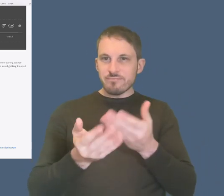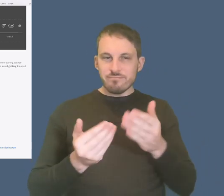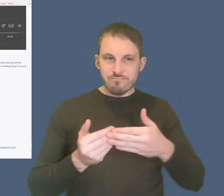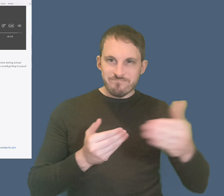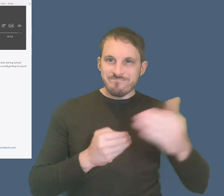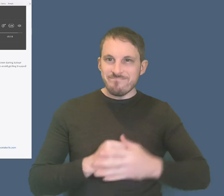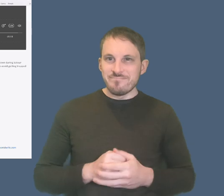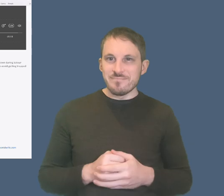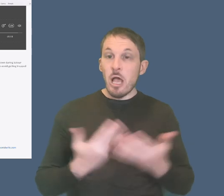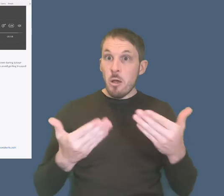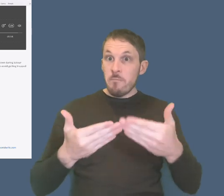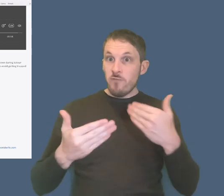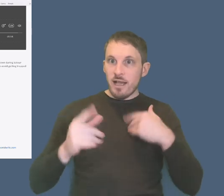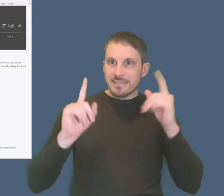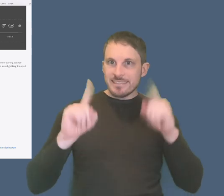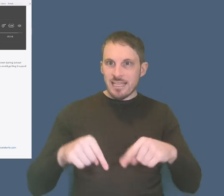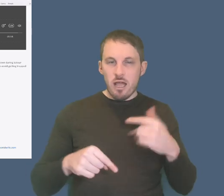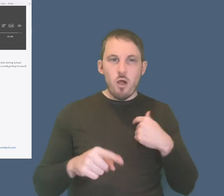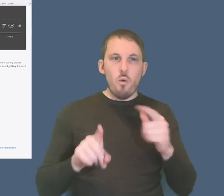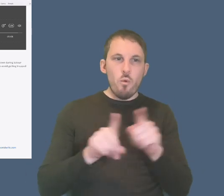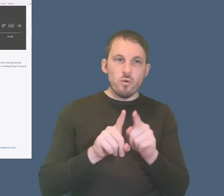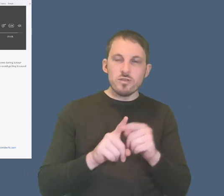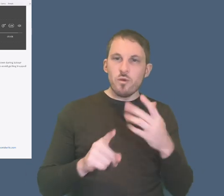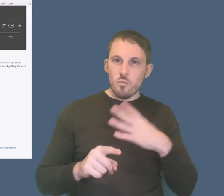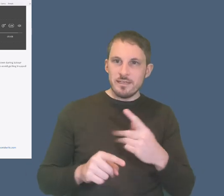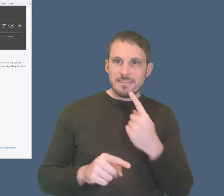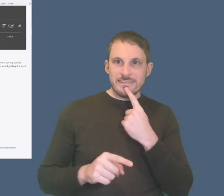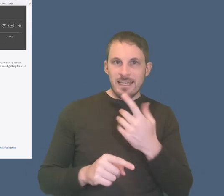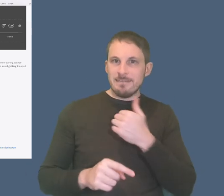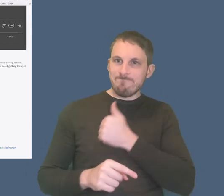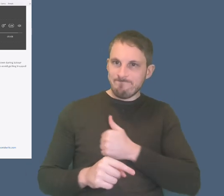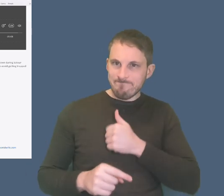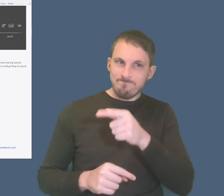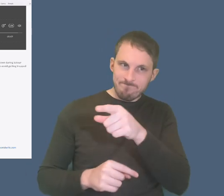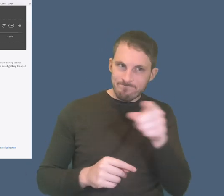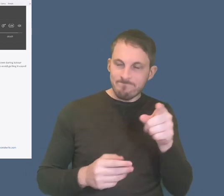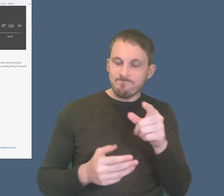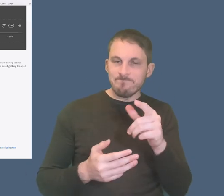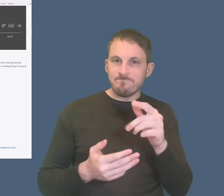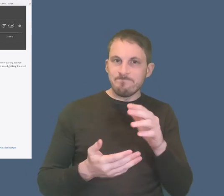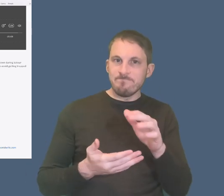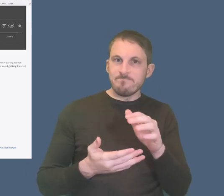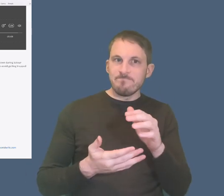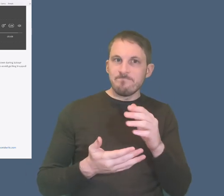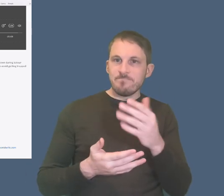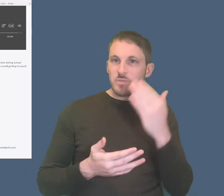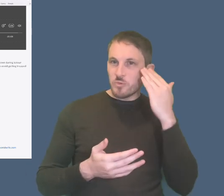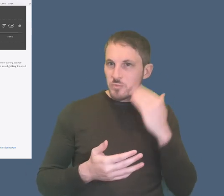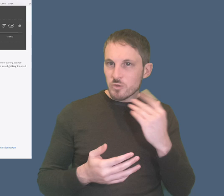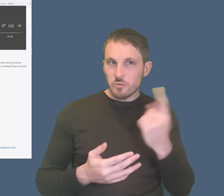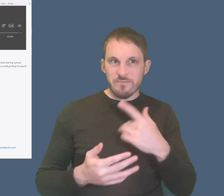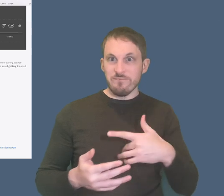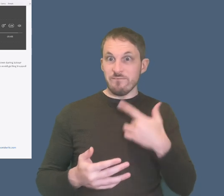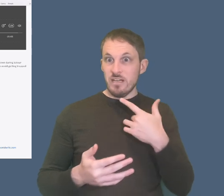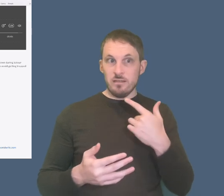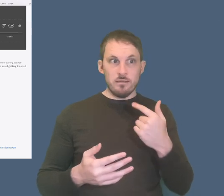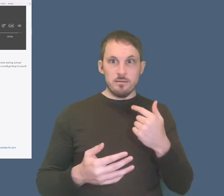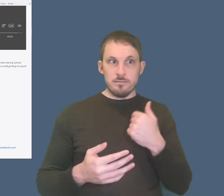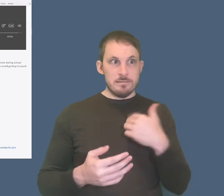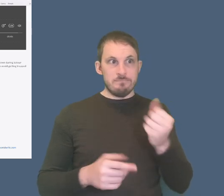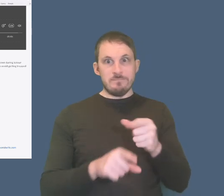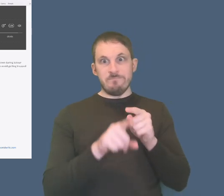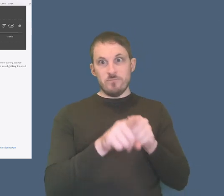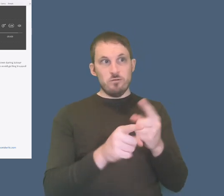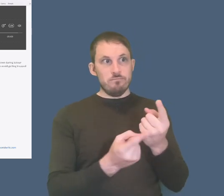I start, I want to extend my sympathies to women who felt out of control of their birth positions and trapped in their